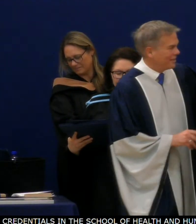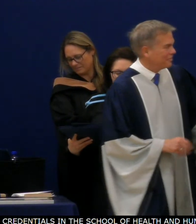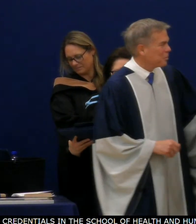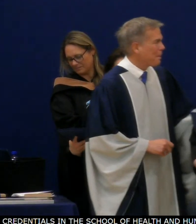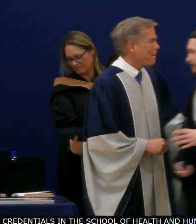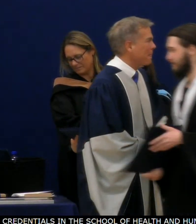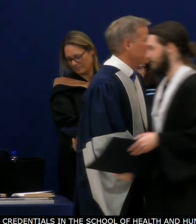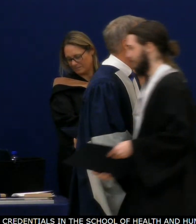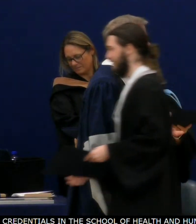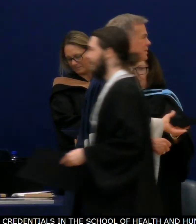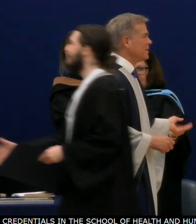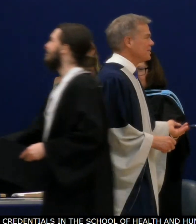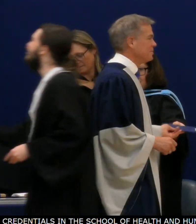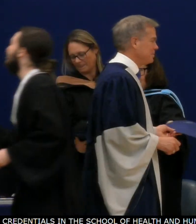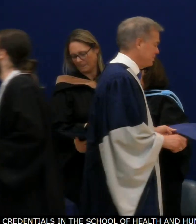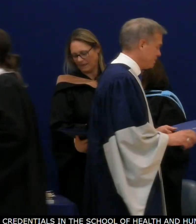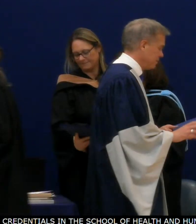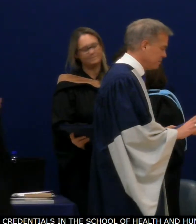Abby Hughes.